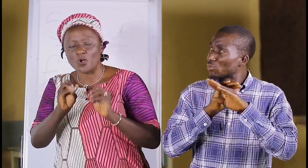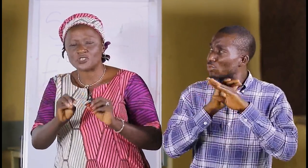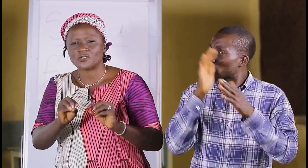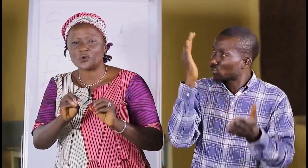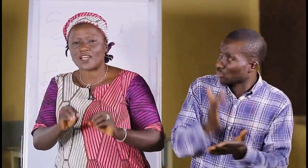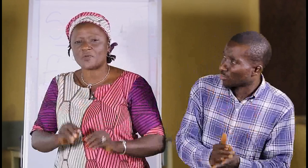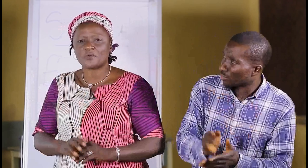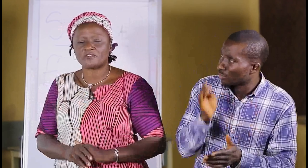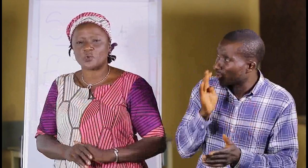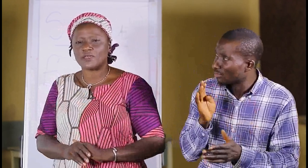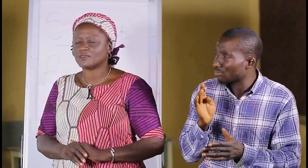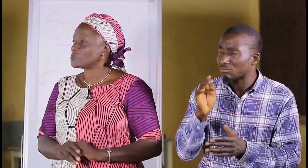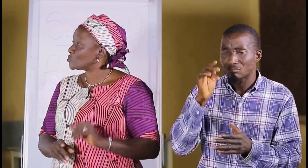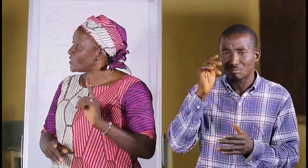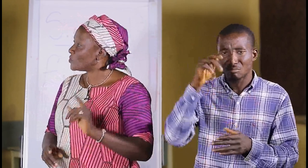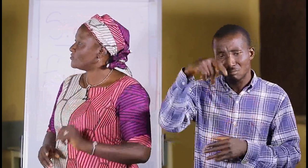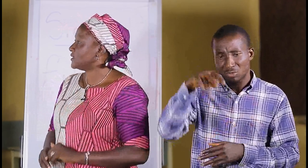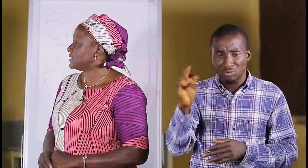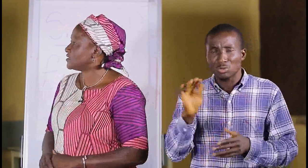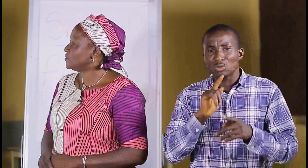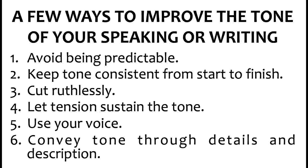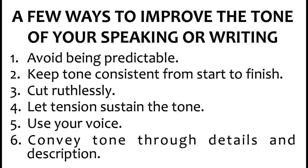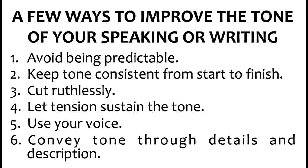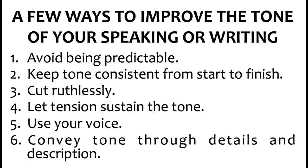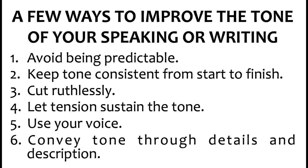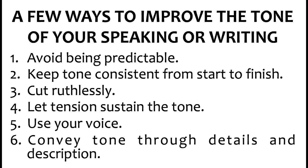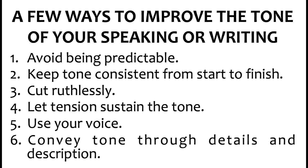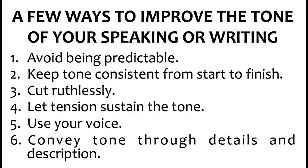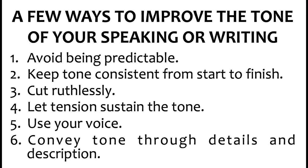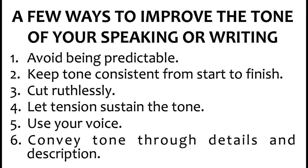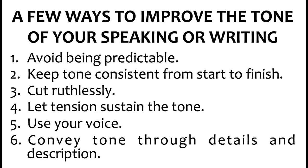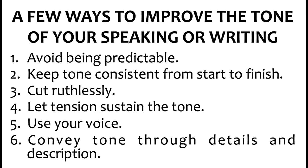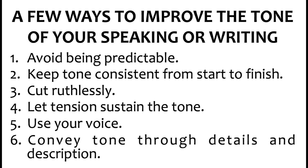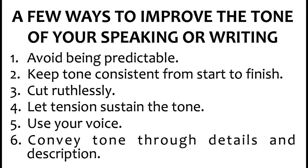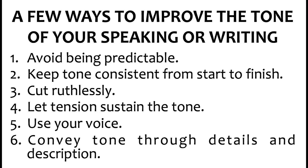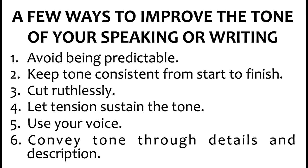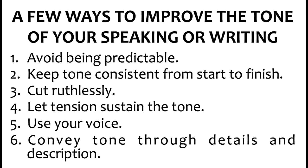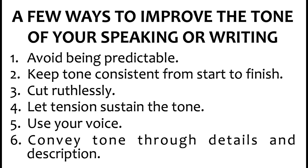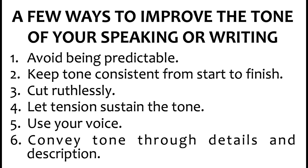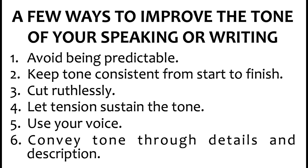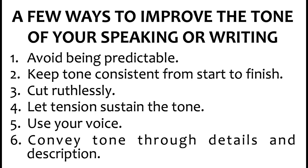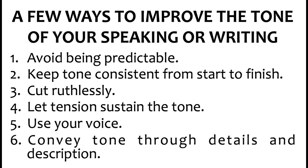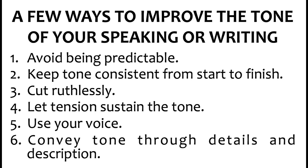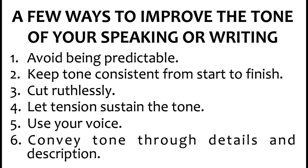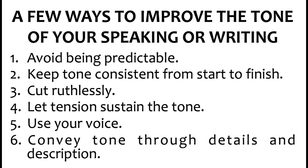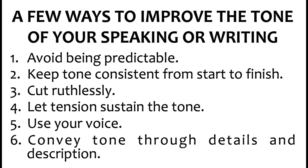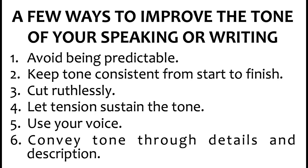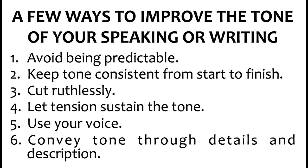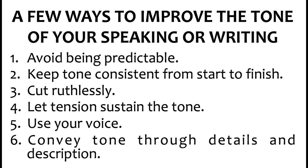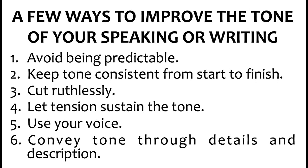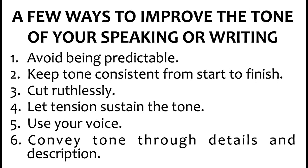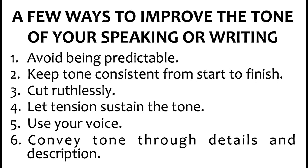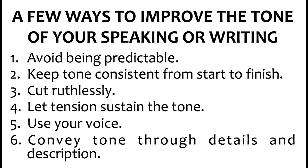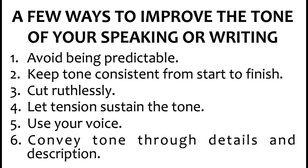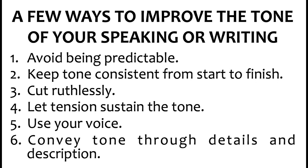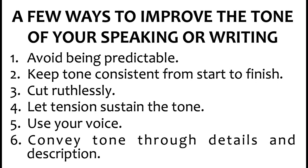suggest what you are capable of doing. So try to avoid that. 2, keep your tone consistent from the beginning to the